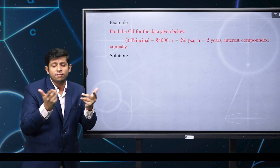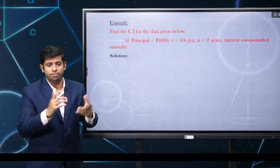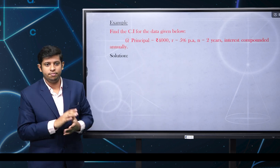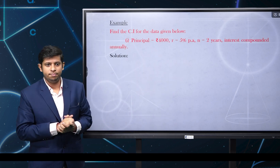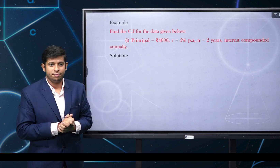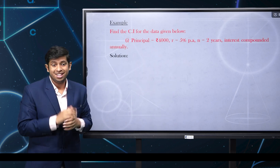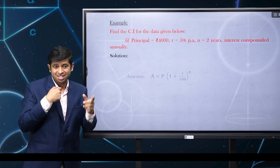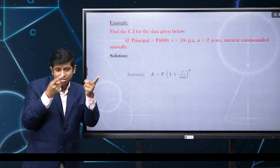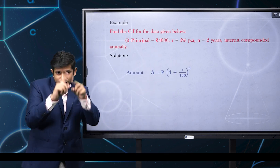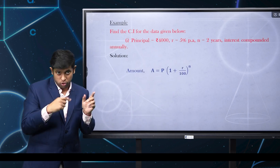Solution.